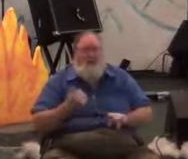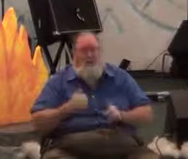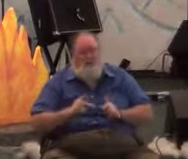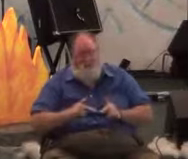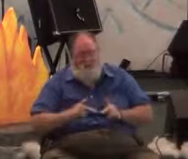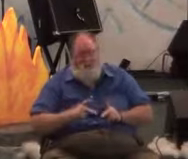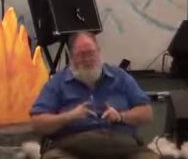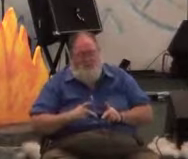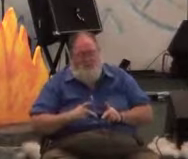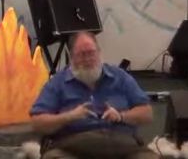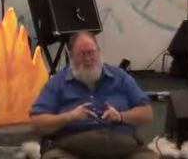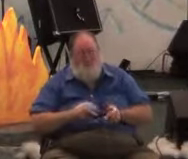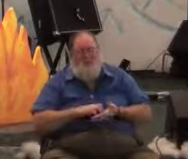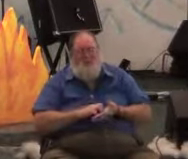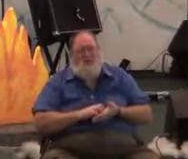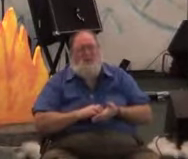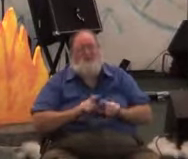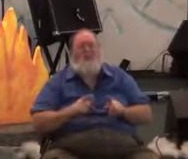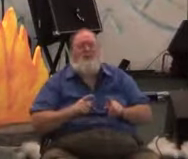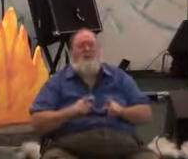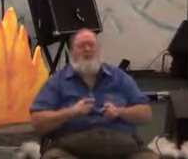there quarreling with one another.